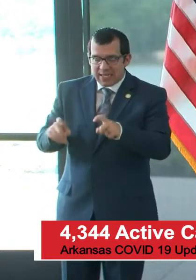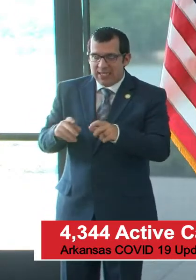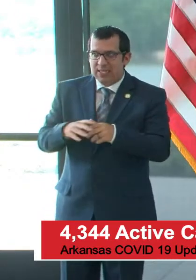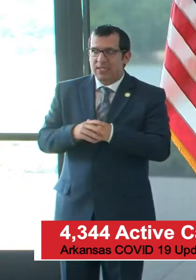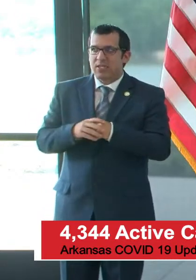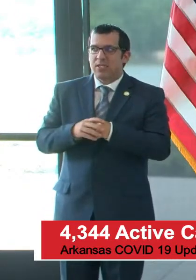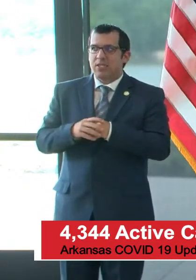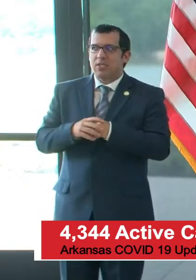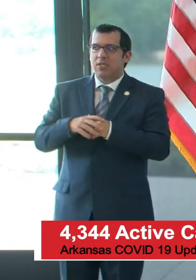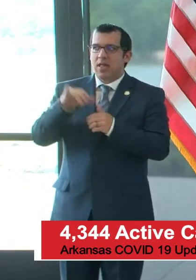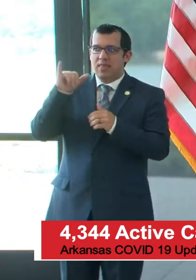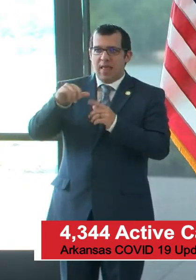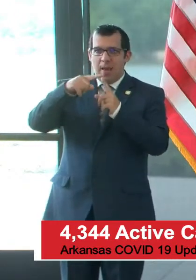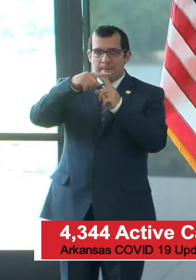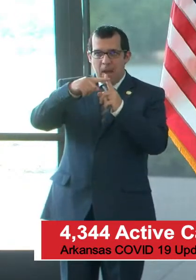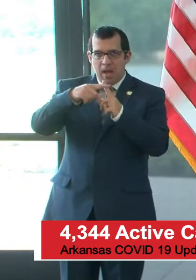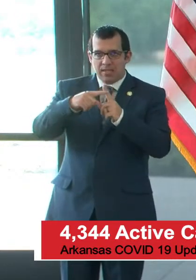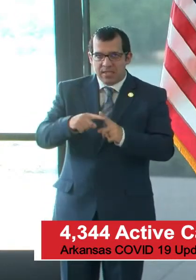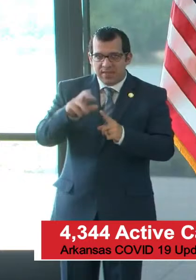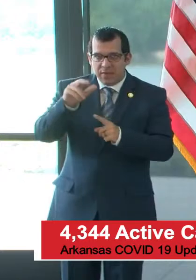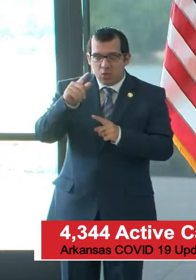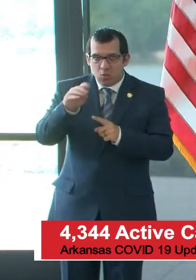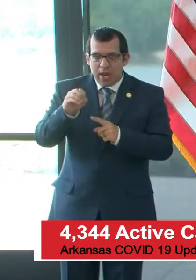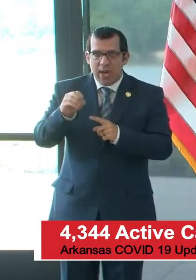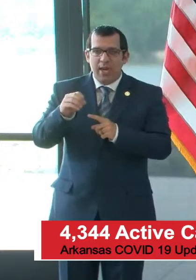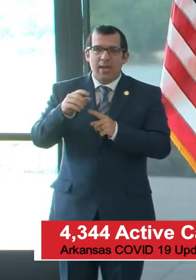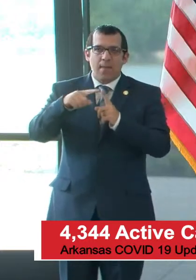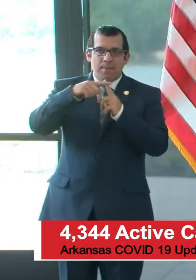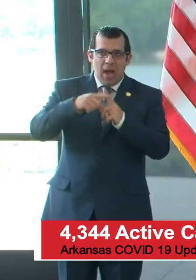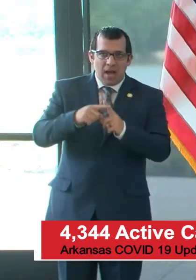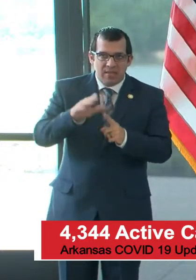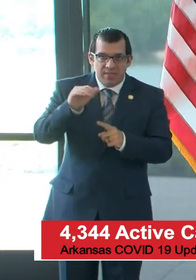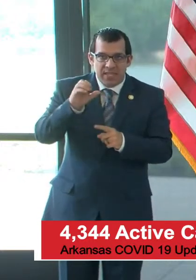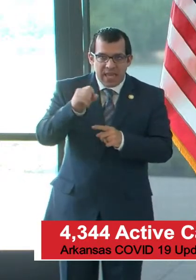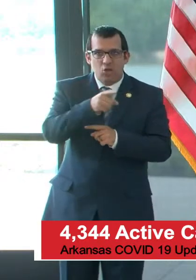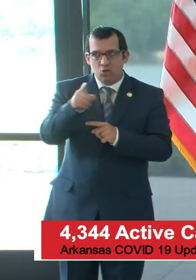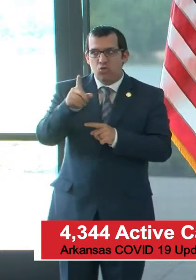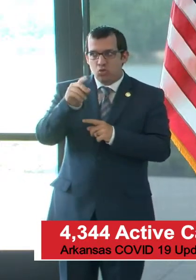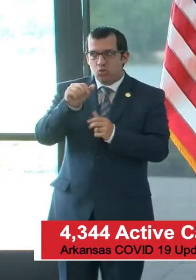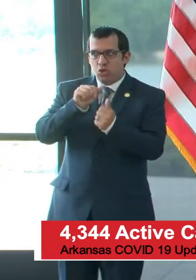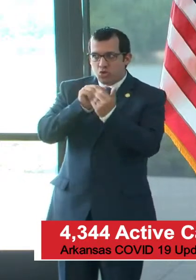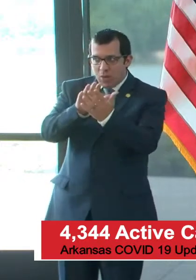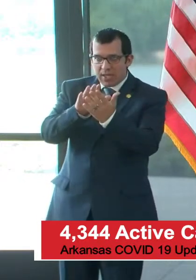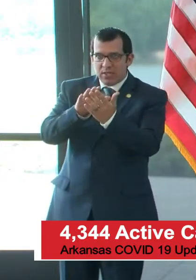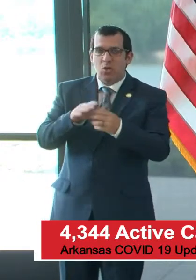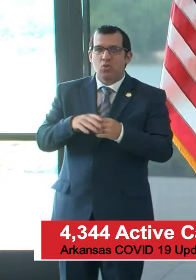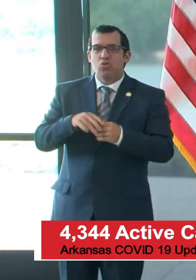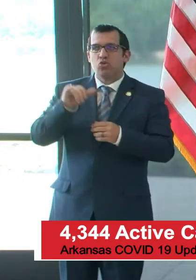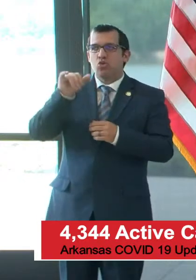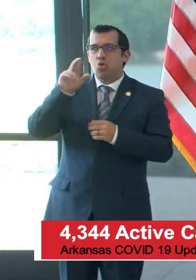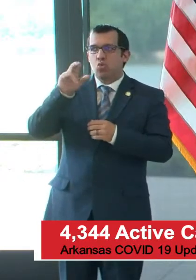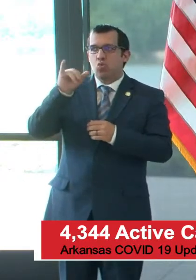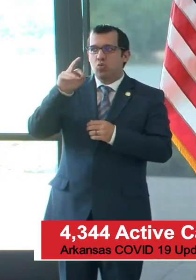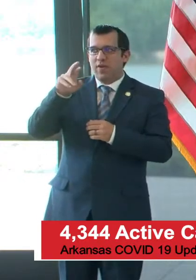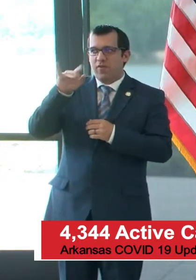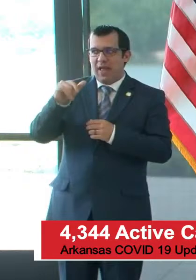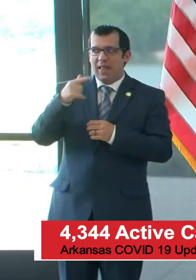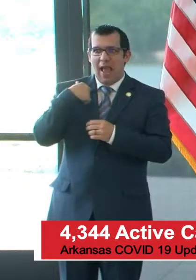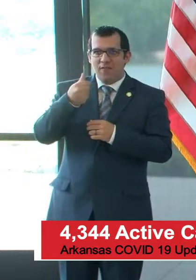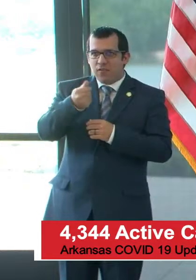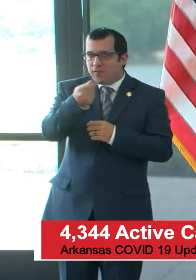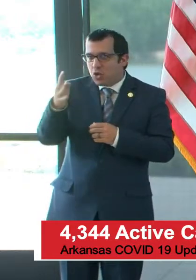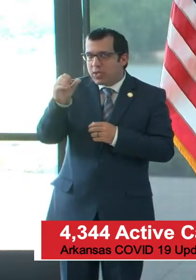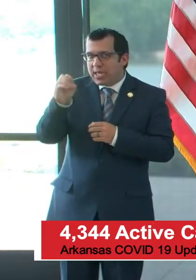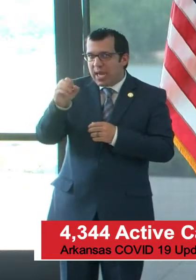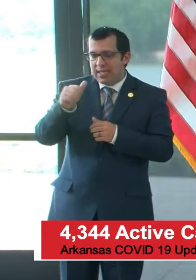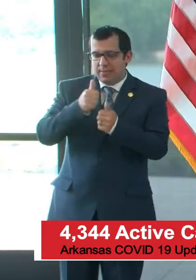So you look at the positivity rate. When you have positive cases, you address those. Clearly in the River Valley, you're having fewer cases